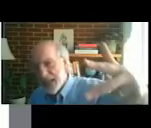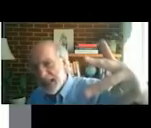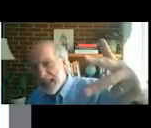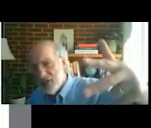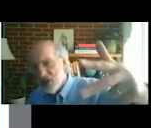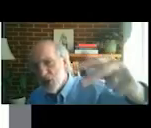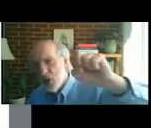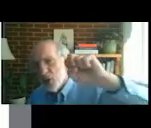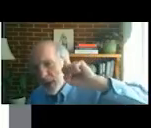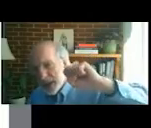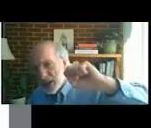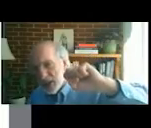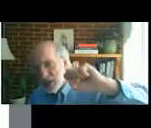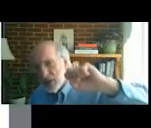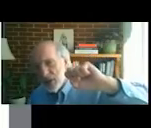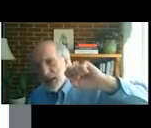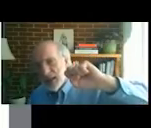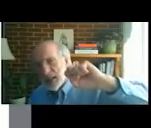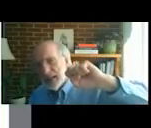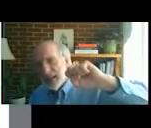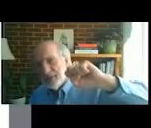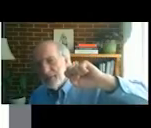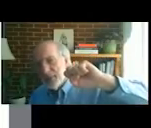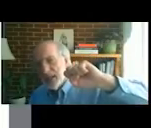at the phase where